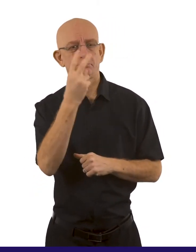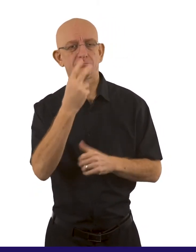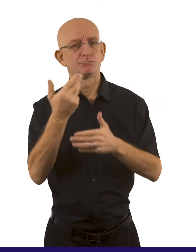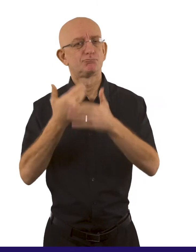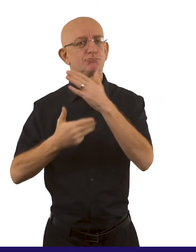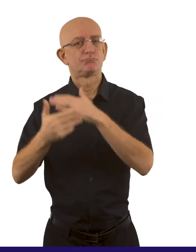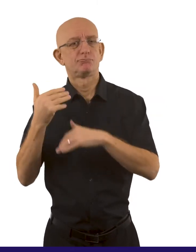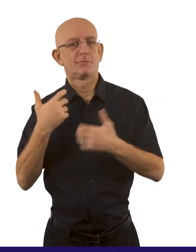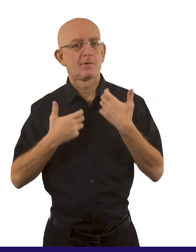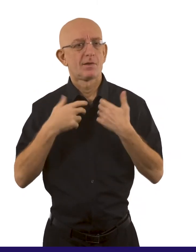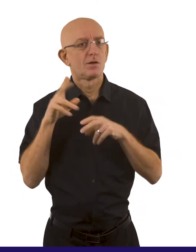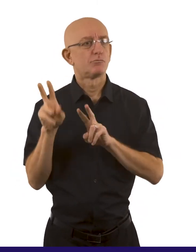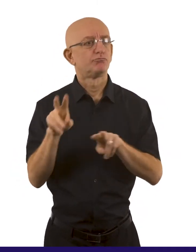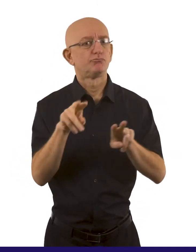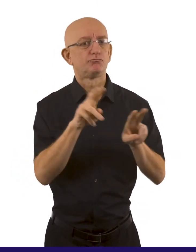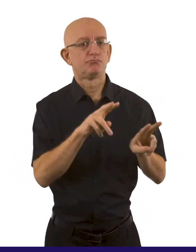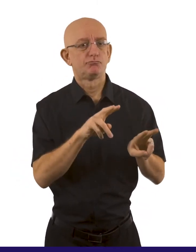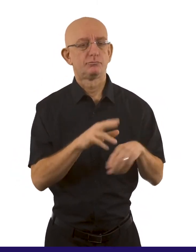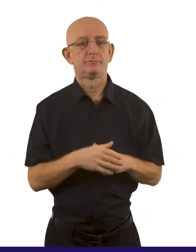Places of historic interest.